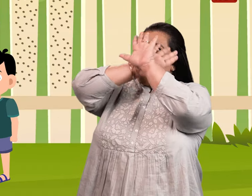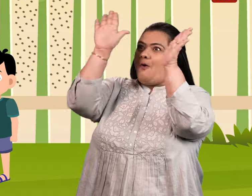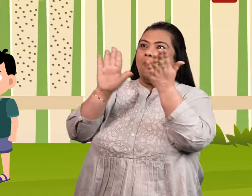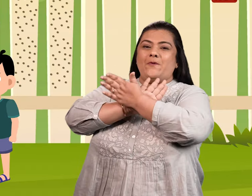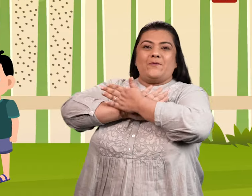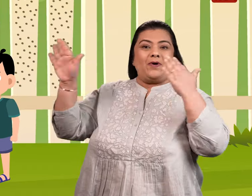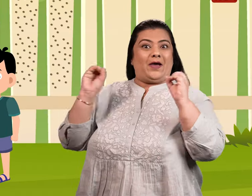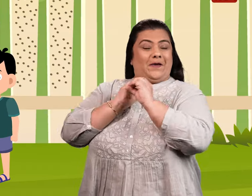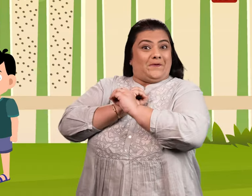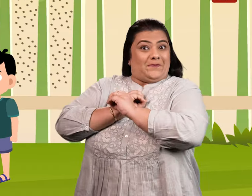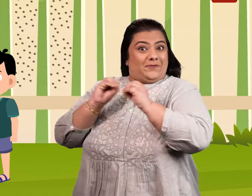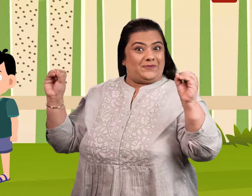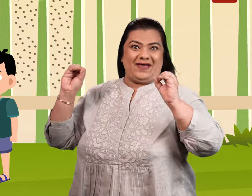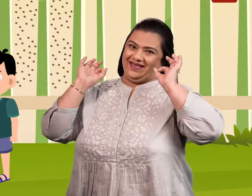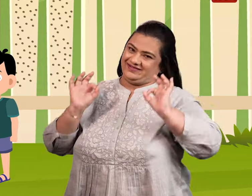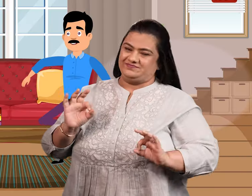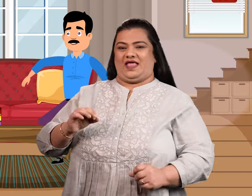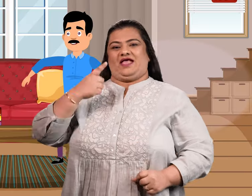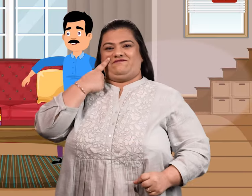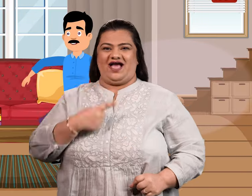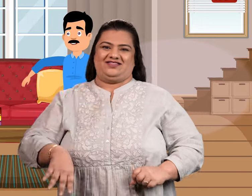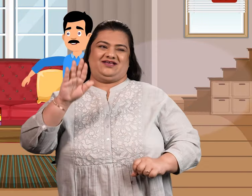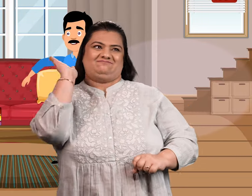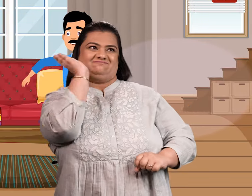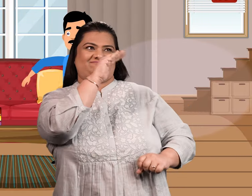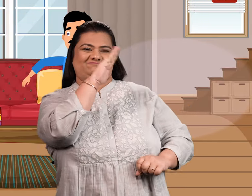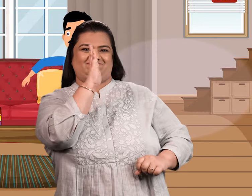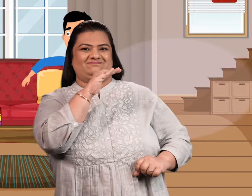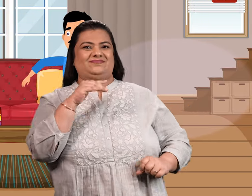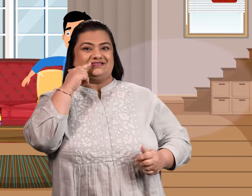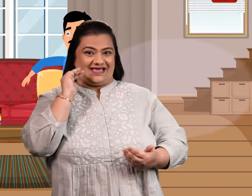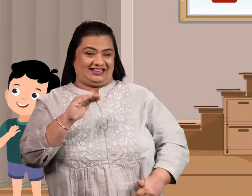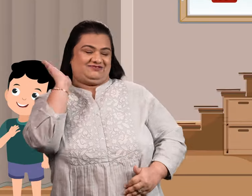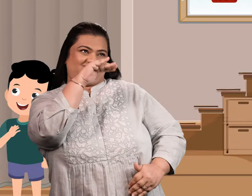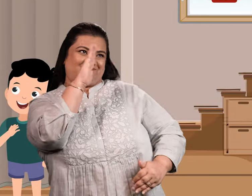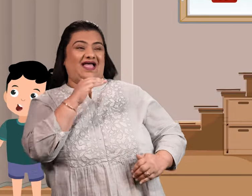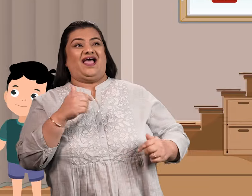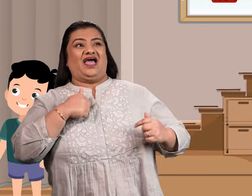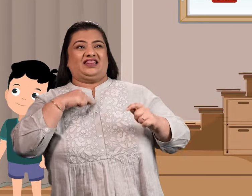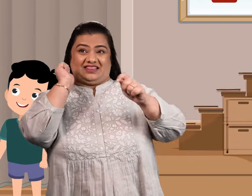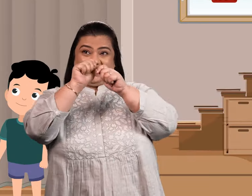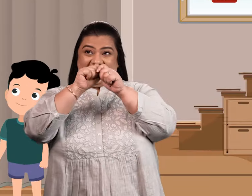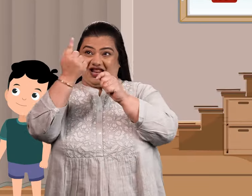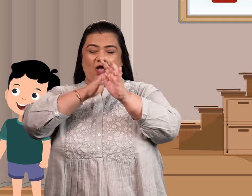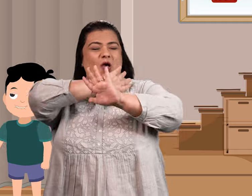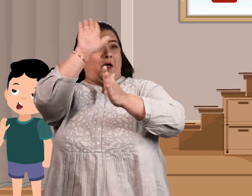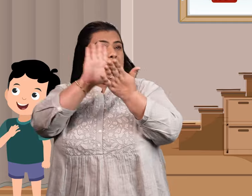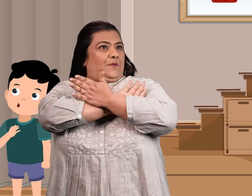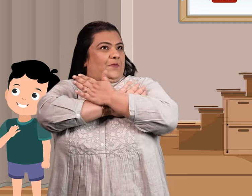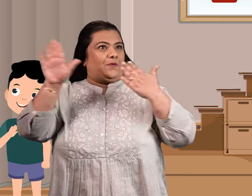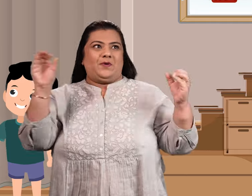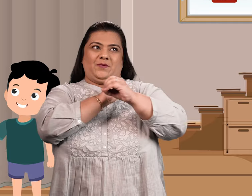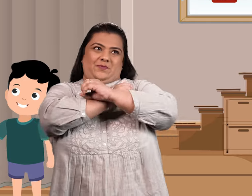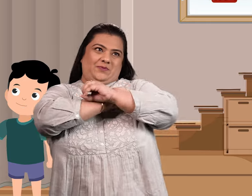The boy was very happy to see all the nails out. The boy happily told his father, "Father, I